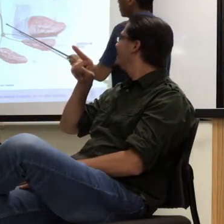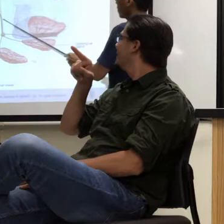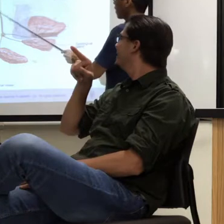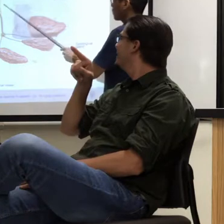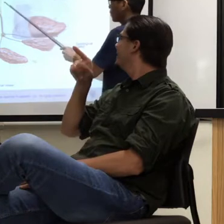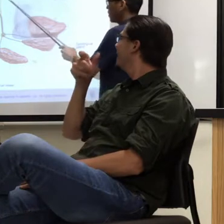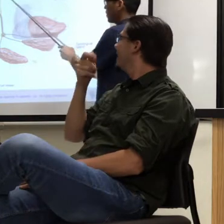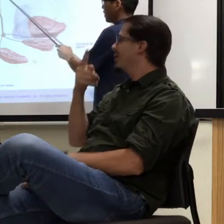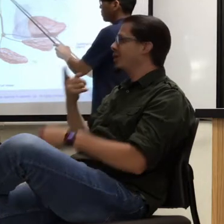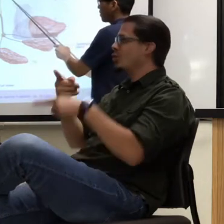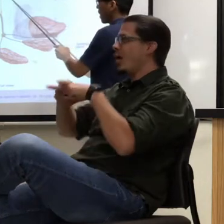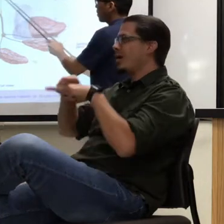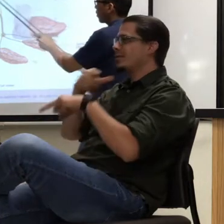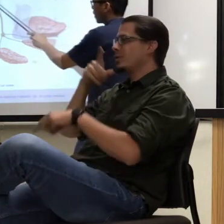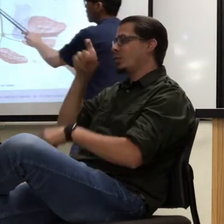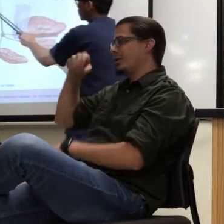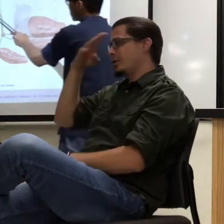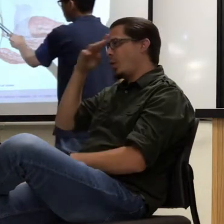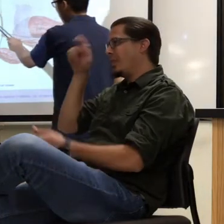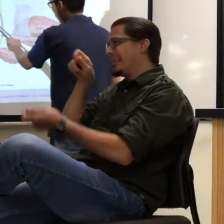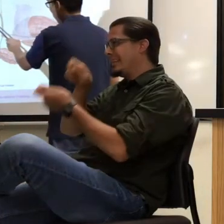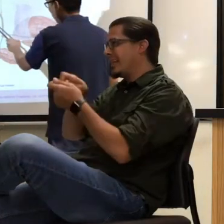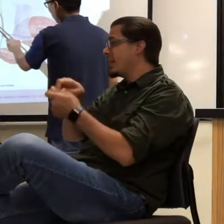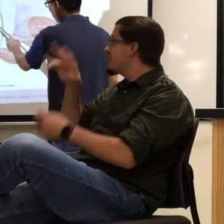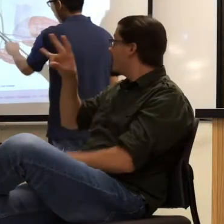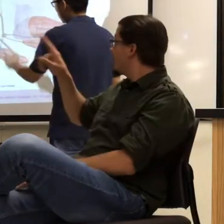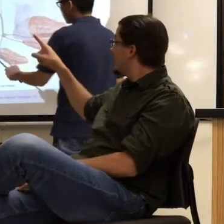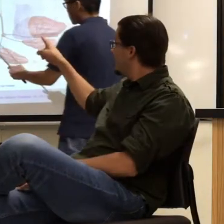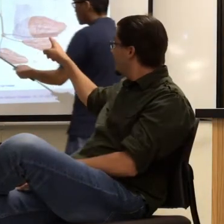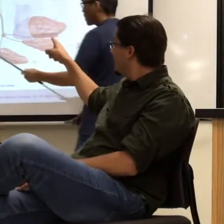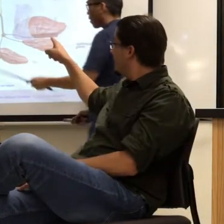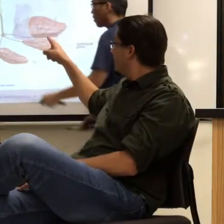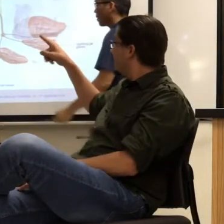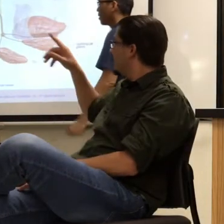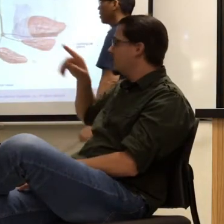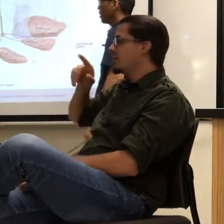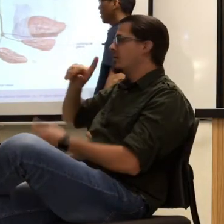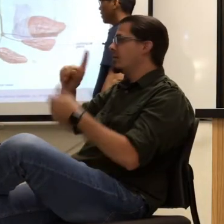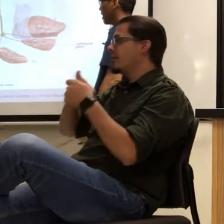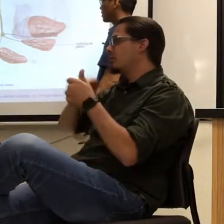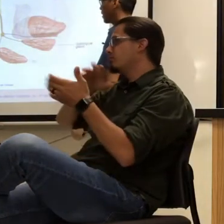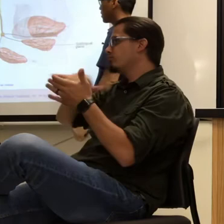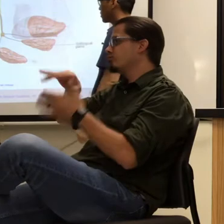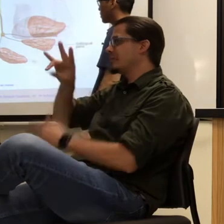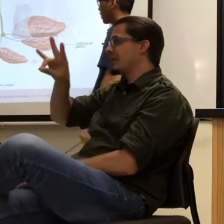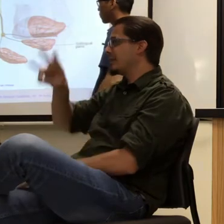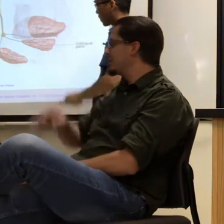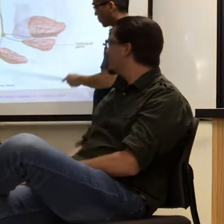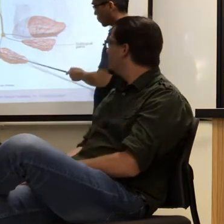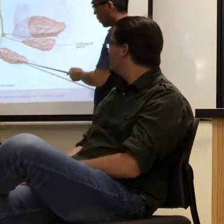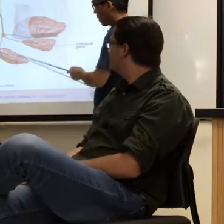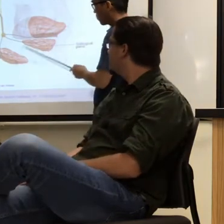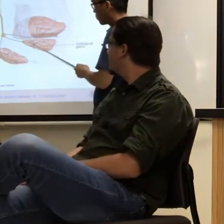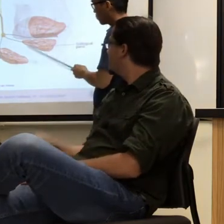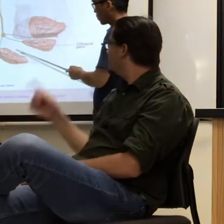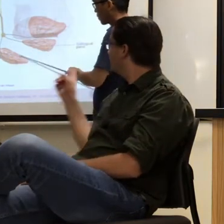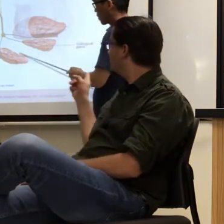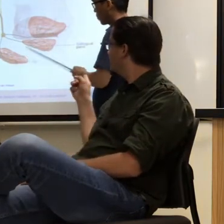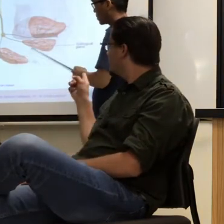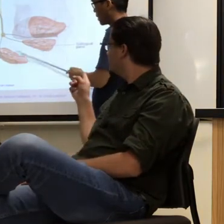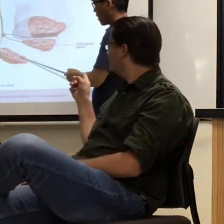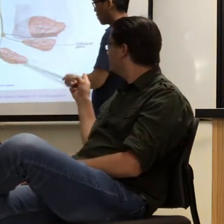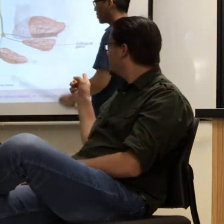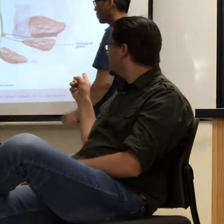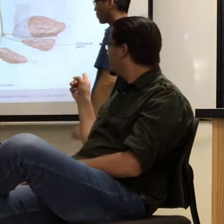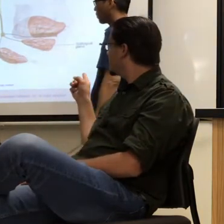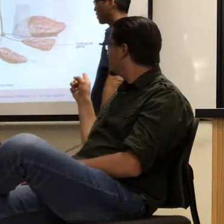crossed. You don't have to know the details of that. Here's 7. Okay, let's look at all the destinations there. Here's 1.